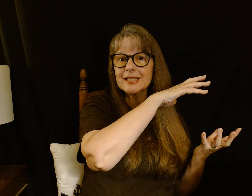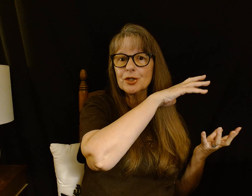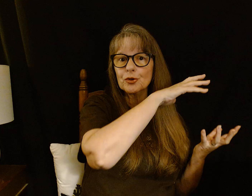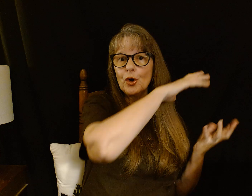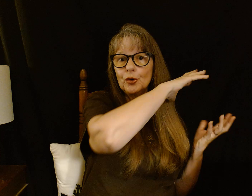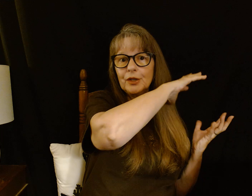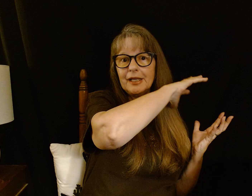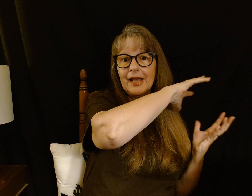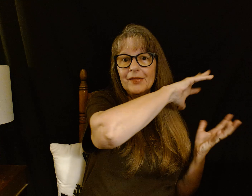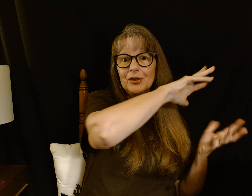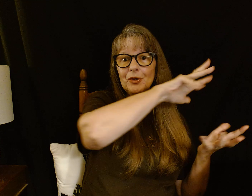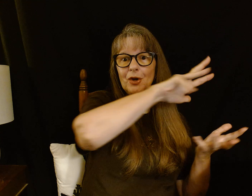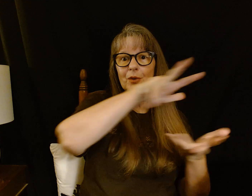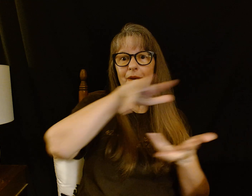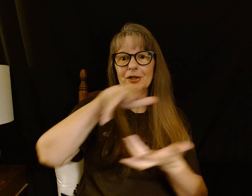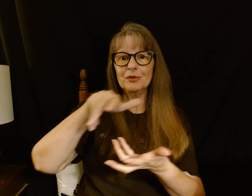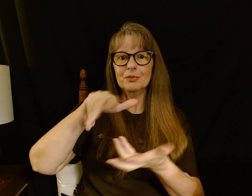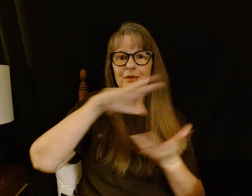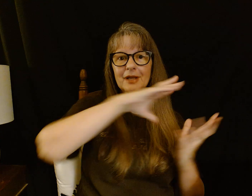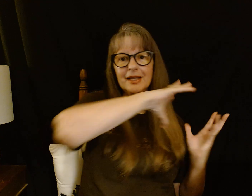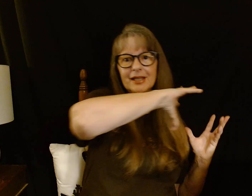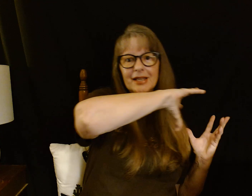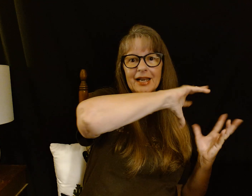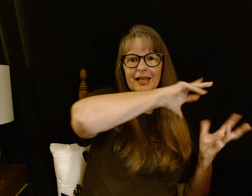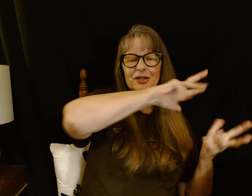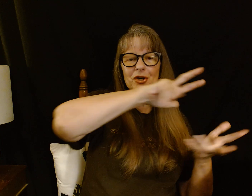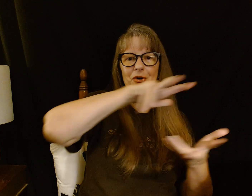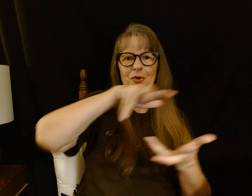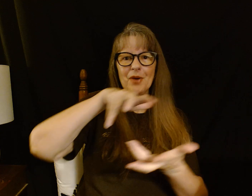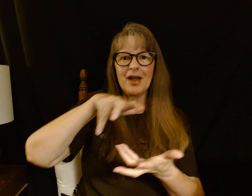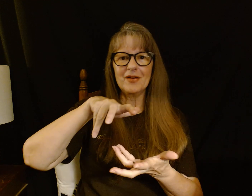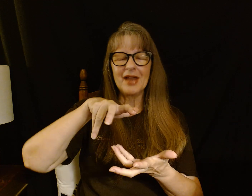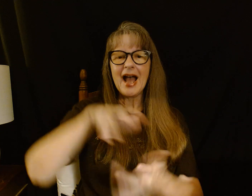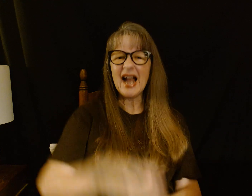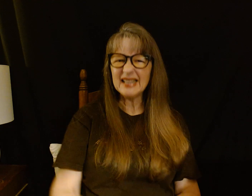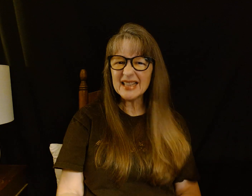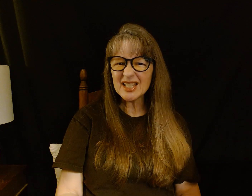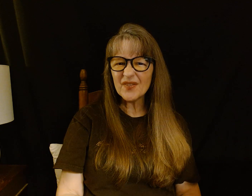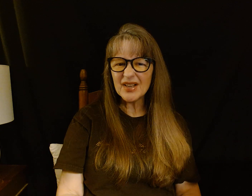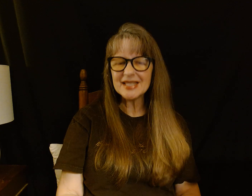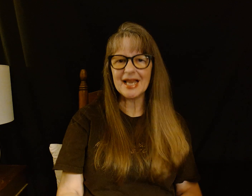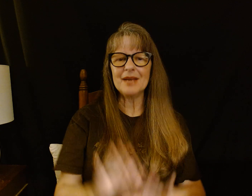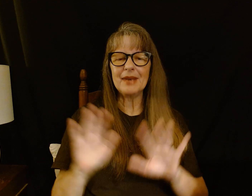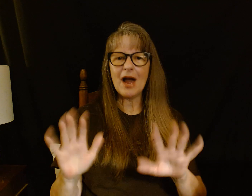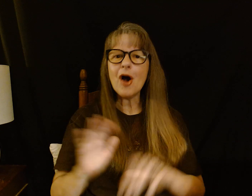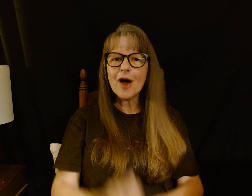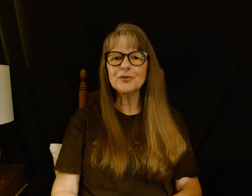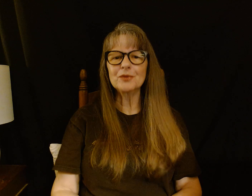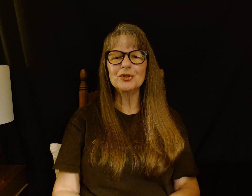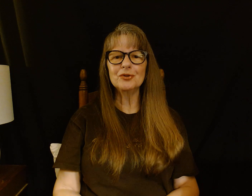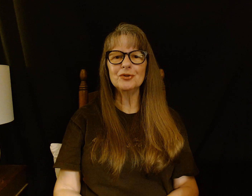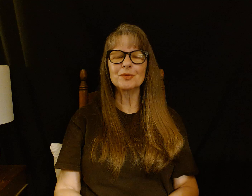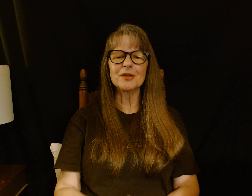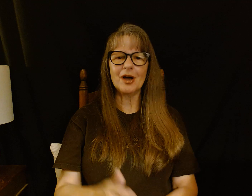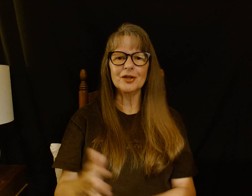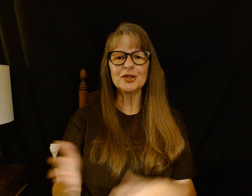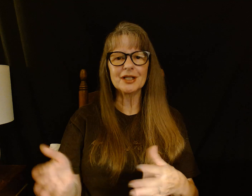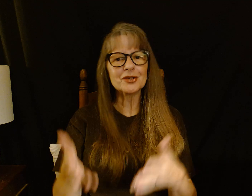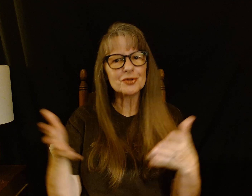you're holding, and then you go and you kind of like turn it around. I think that's a fun sign, but how often would you use mythology unless you're